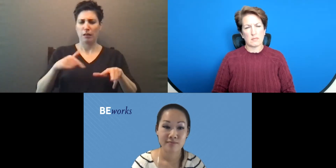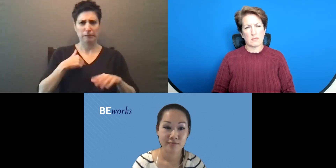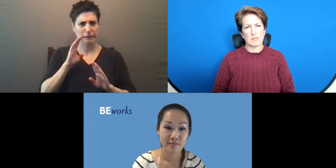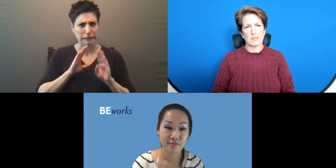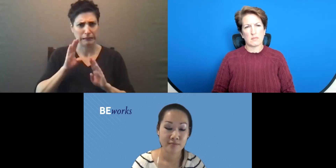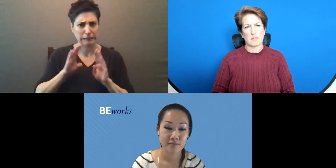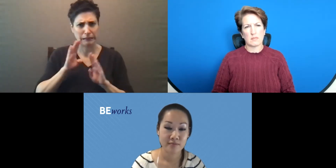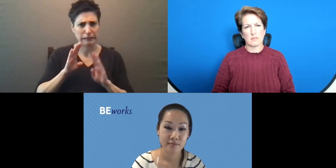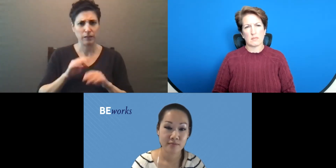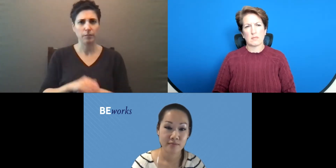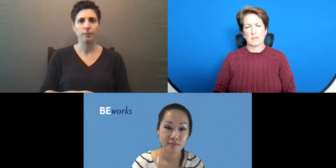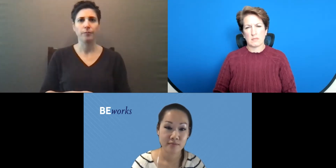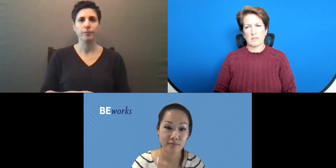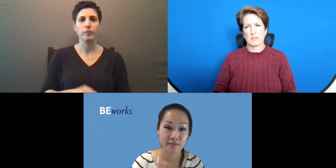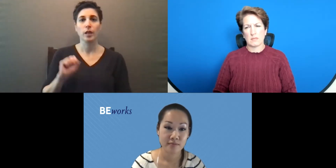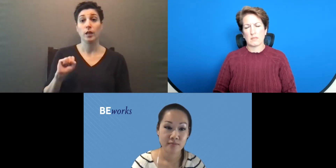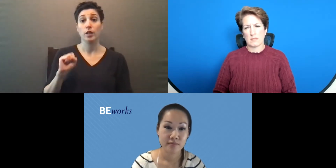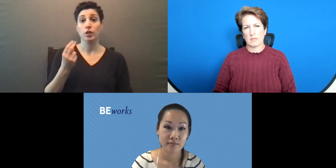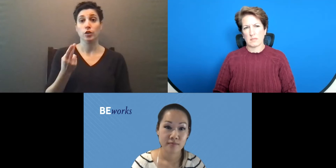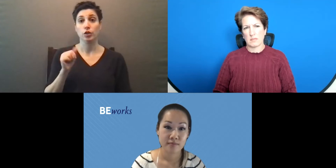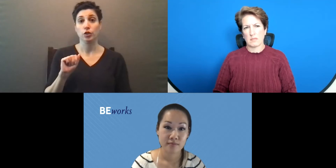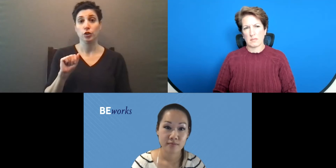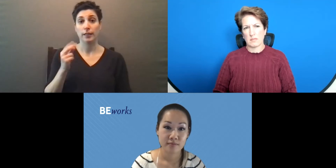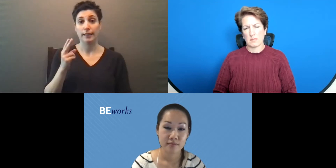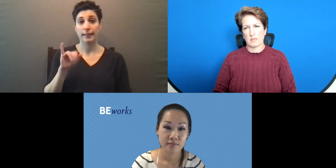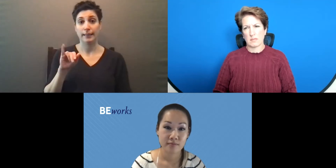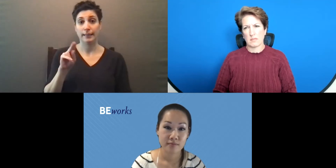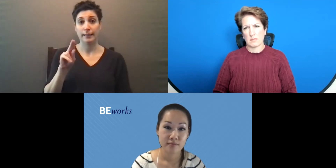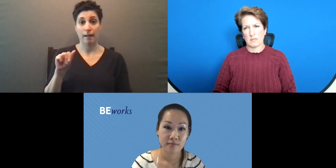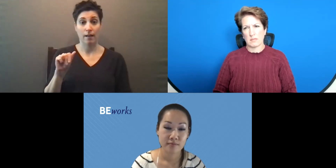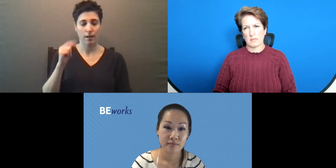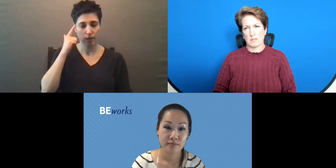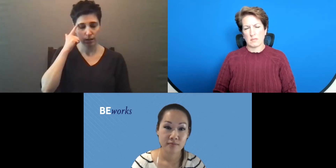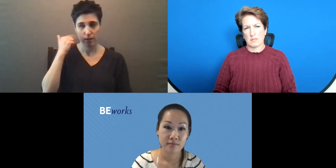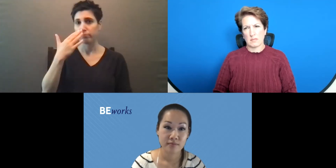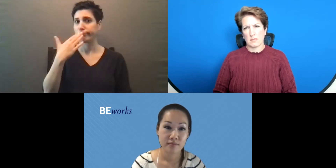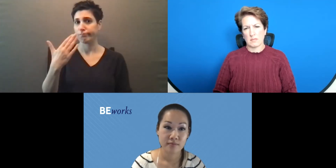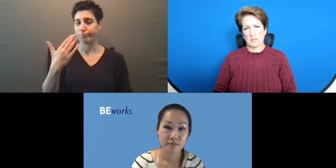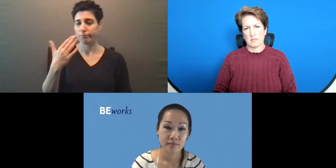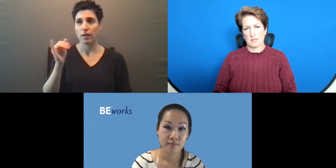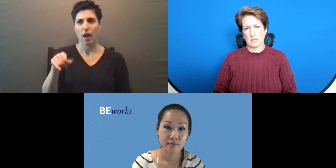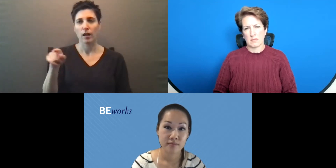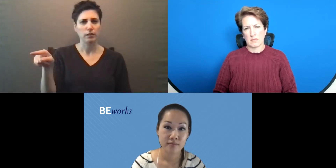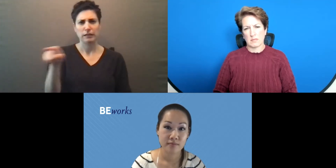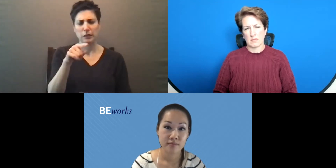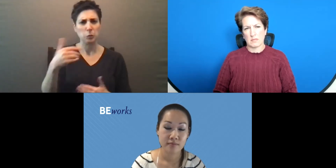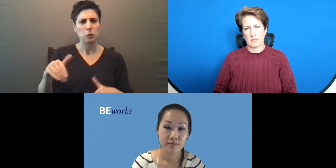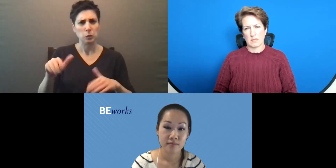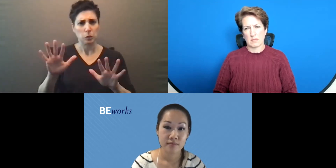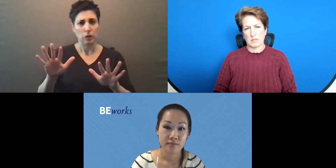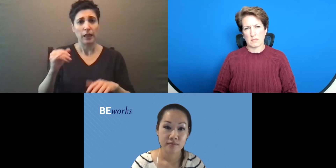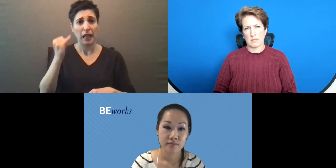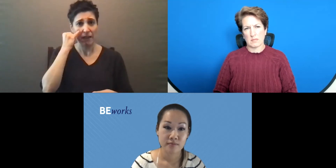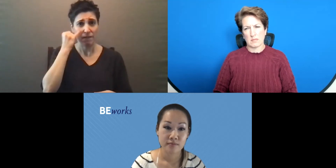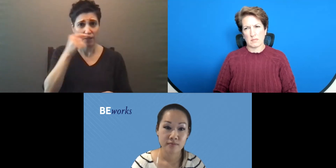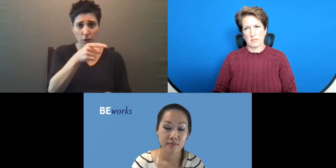for sharing that. If I can just say, that is a really important consideration. I would really encourage, if you do have time, to stay